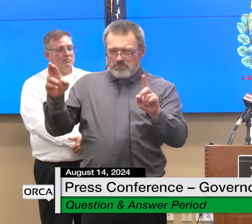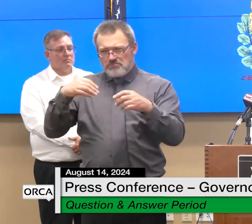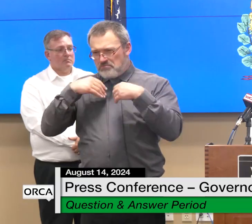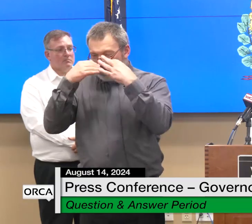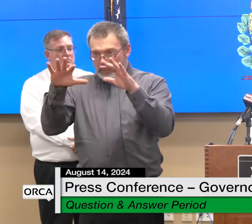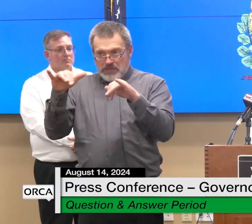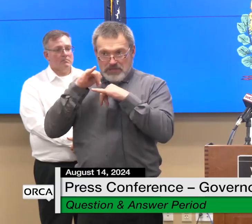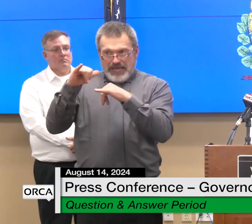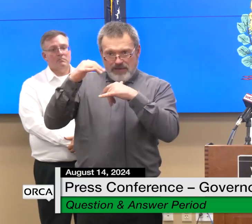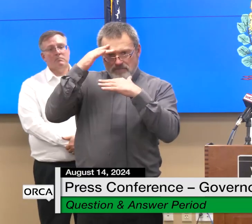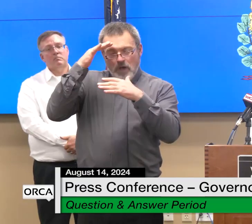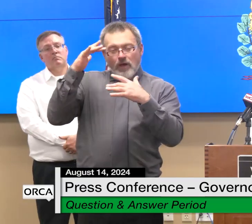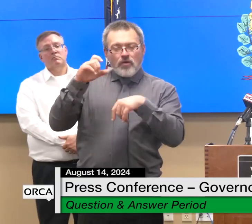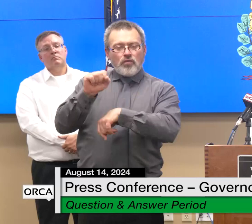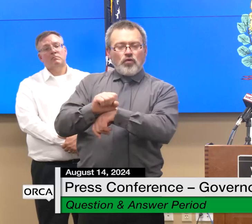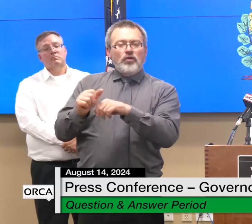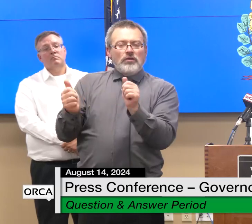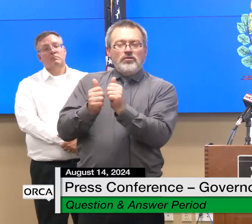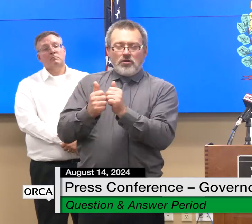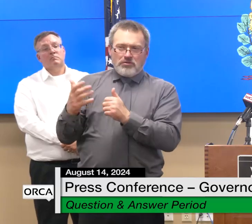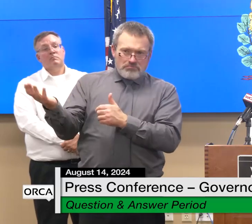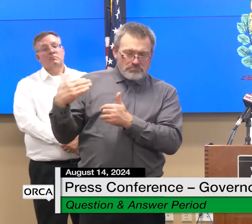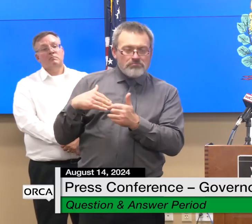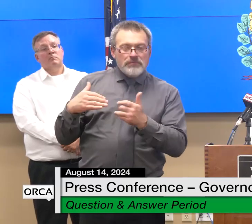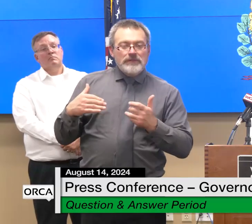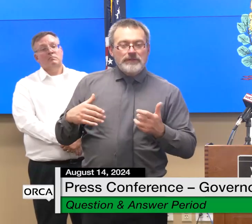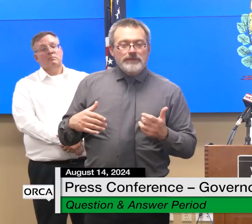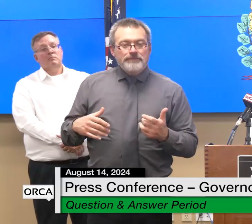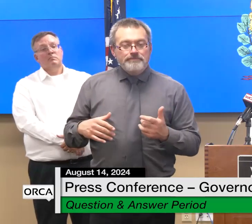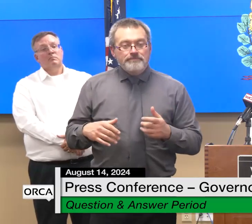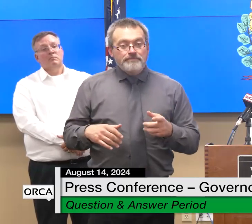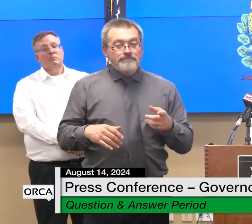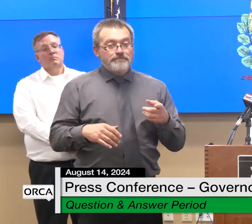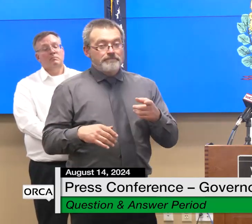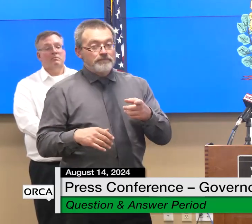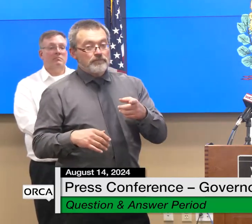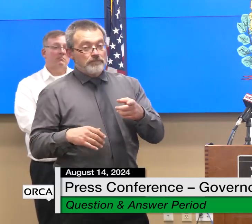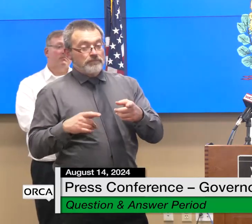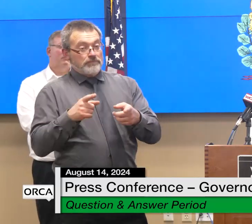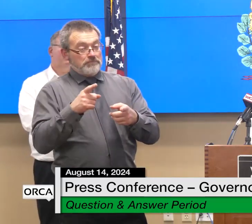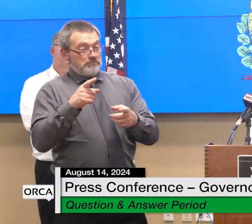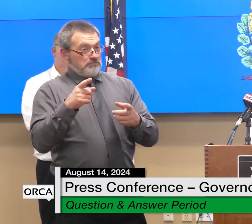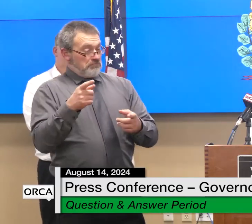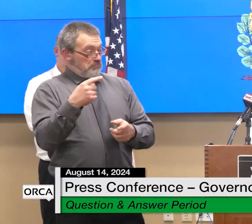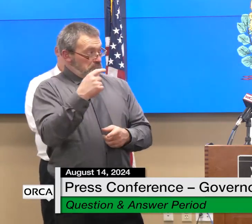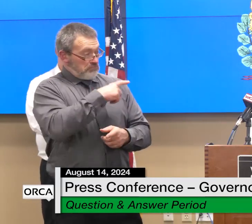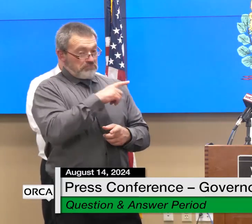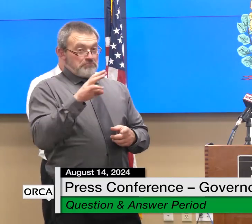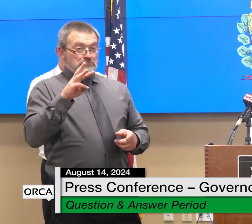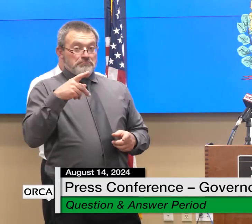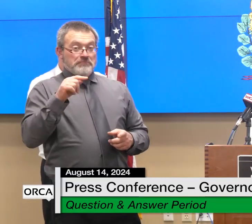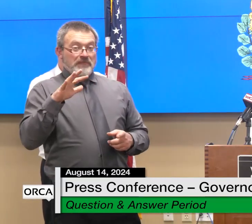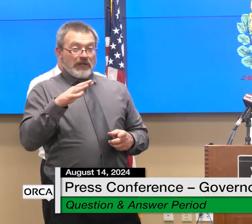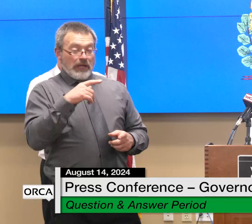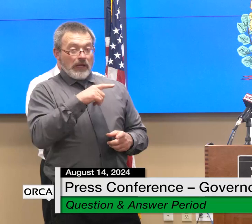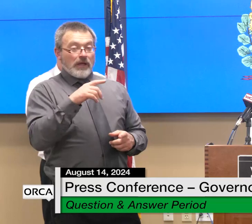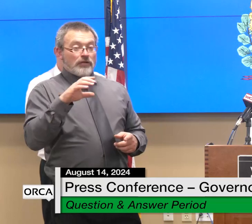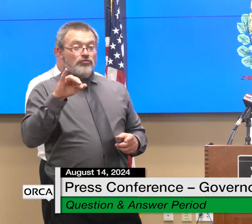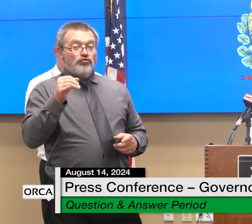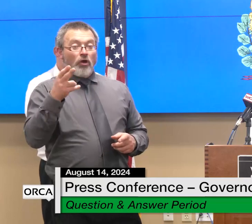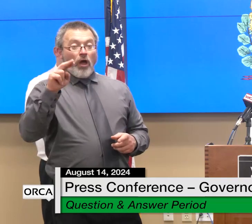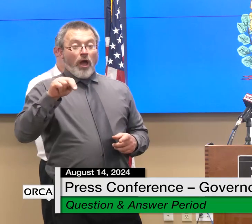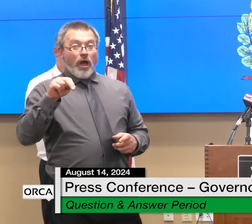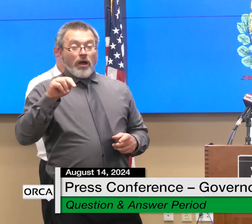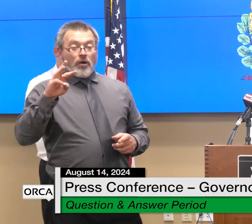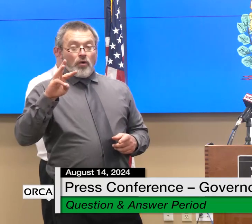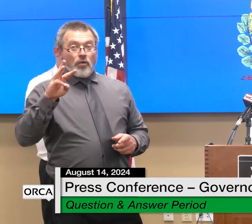office. And John Rogers, you endorsed one going up against David Zuckerman. I guess, are you planning to go around and campaign with Rogers at all? Because Zuckerman,